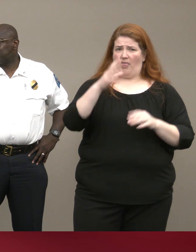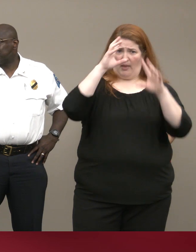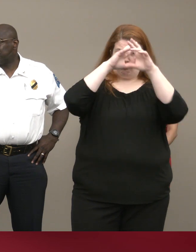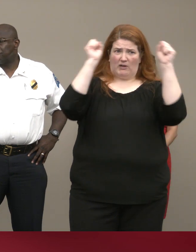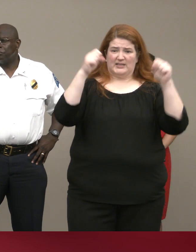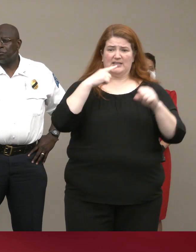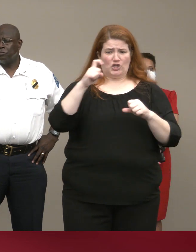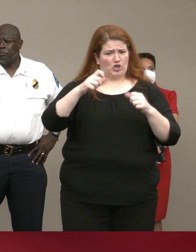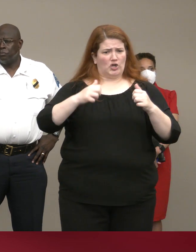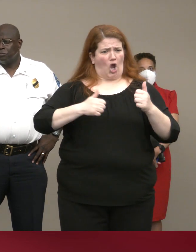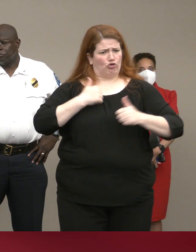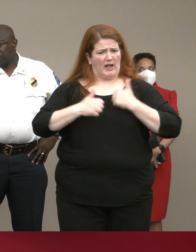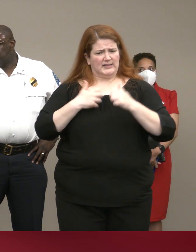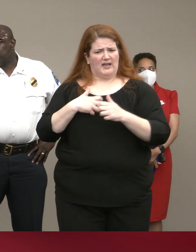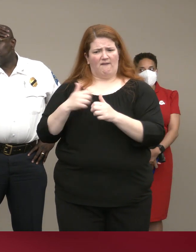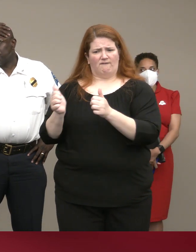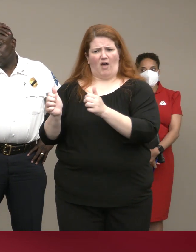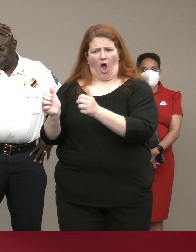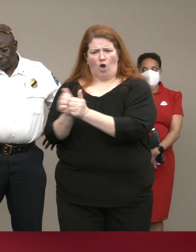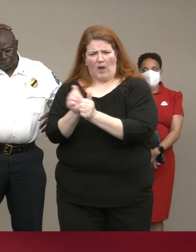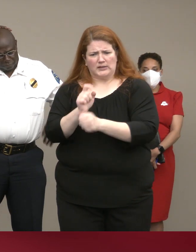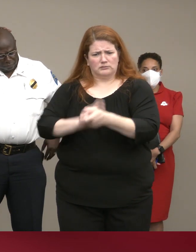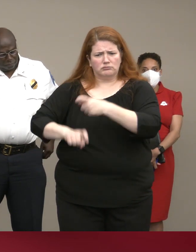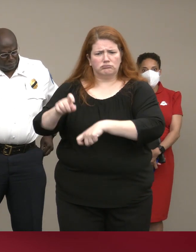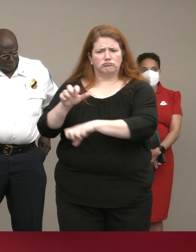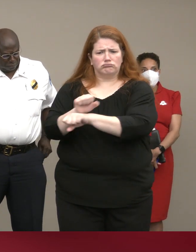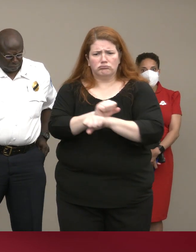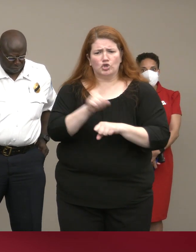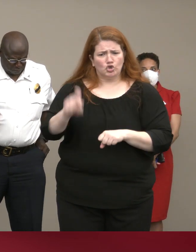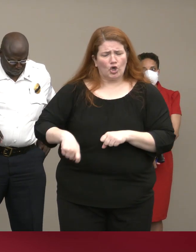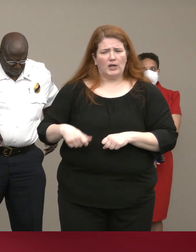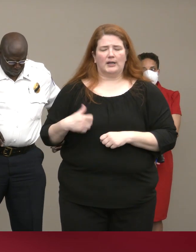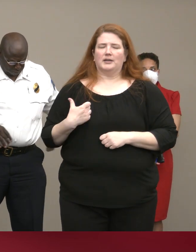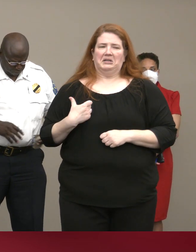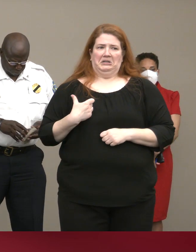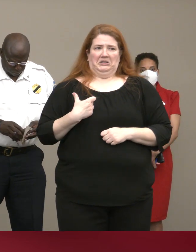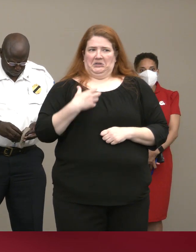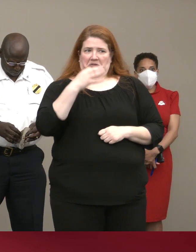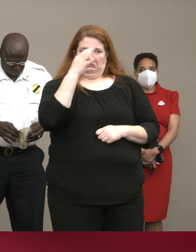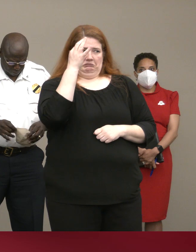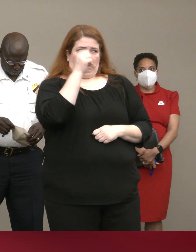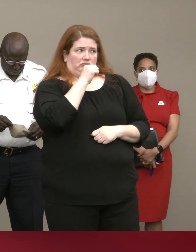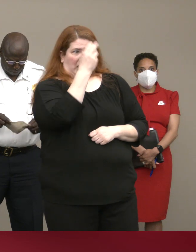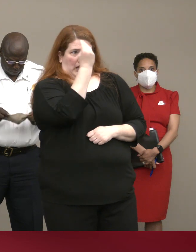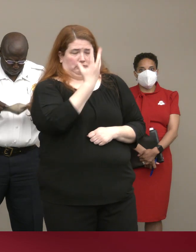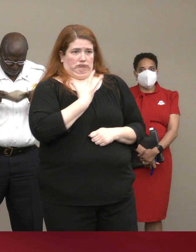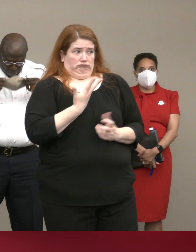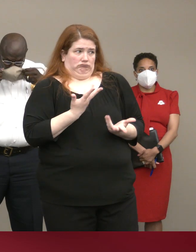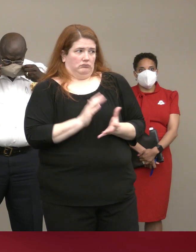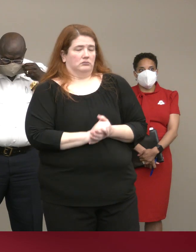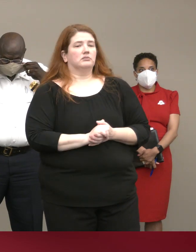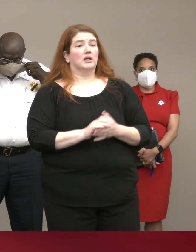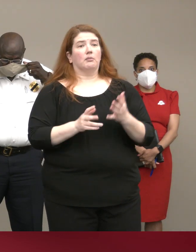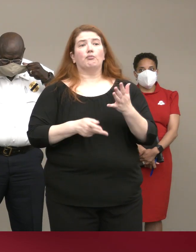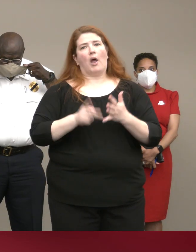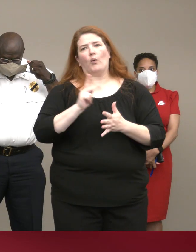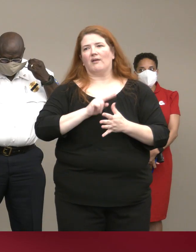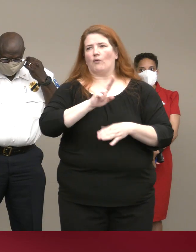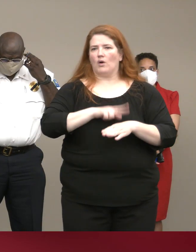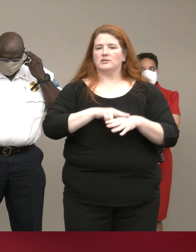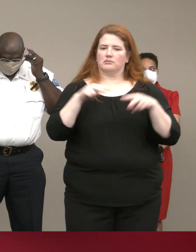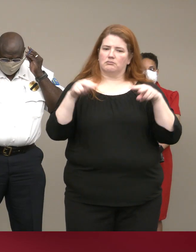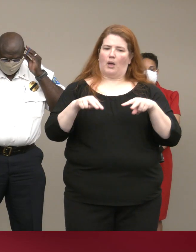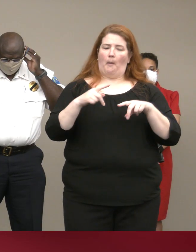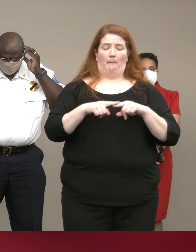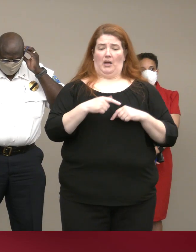on arrests and prosecutions? Not that I'm aware of. We are, of course, this is a priority, but